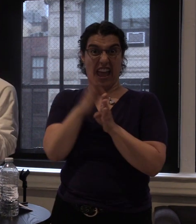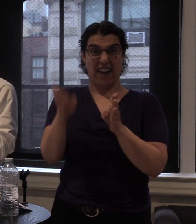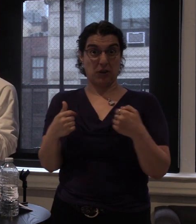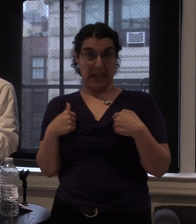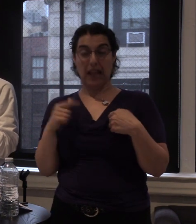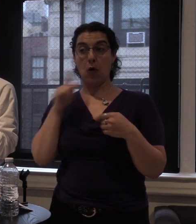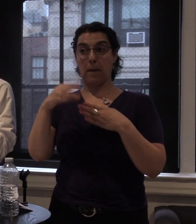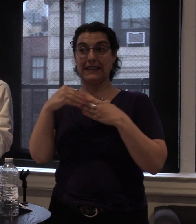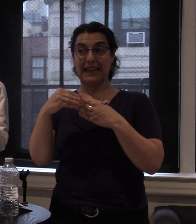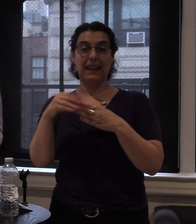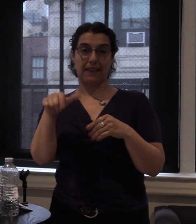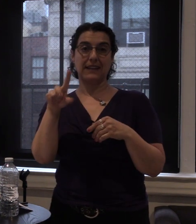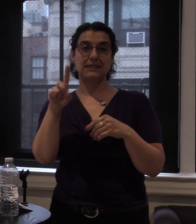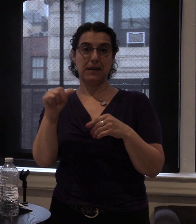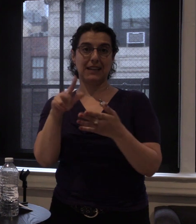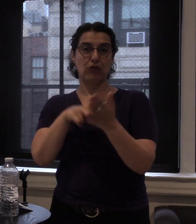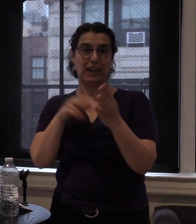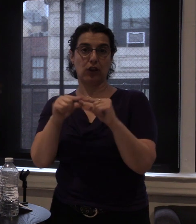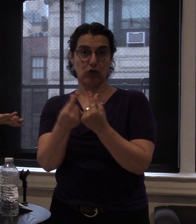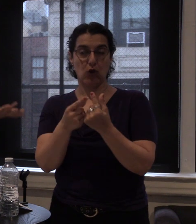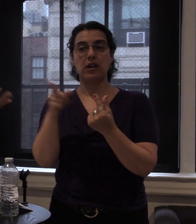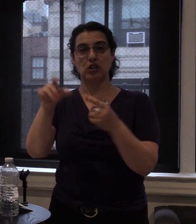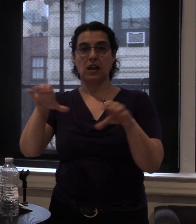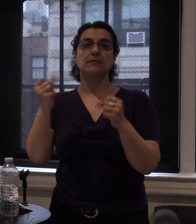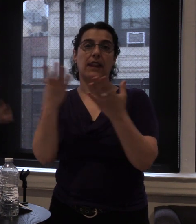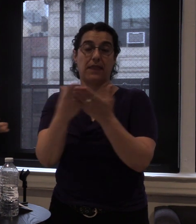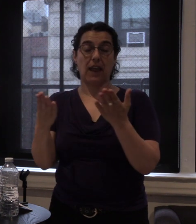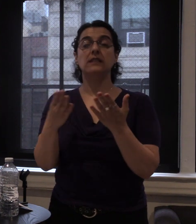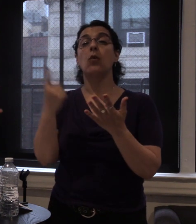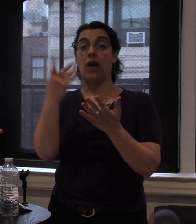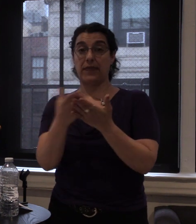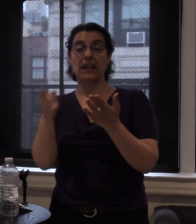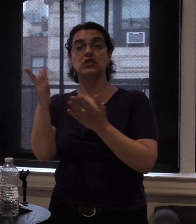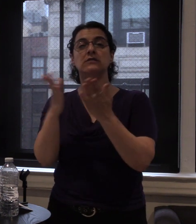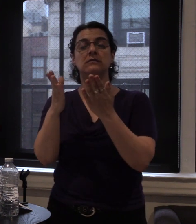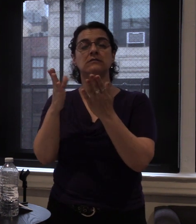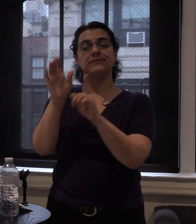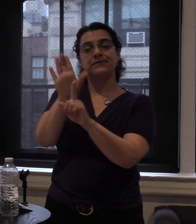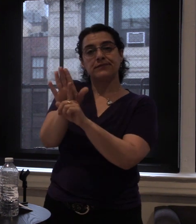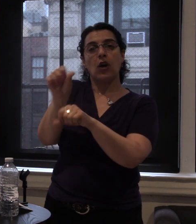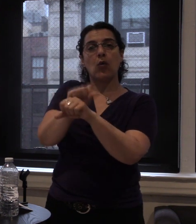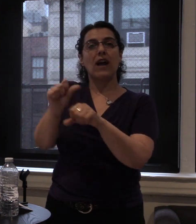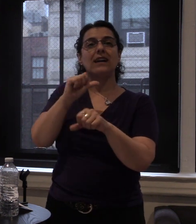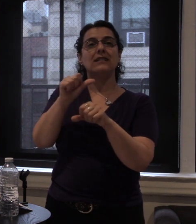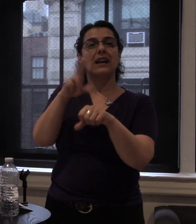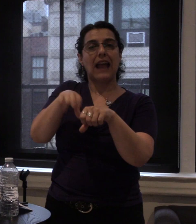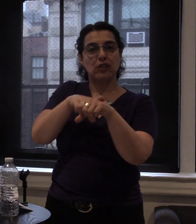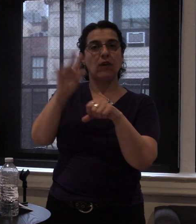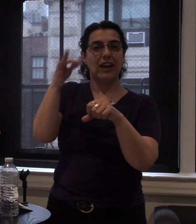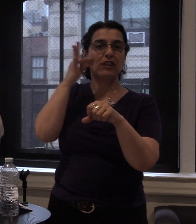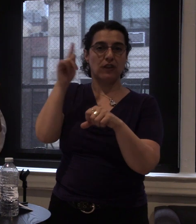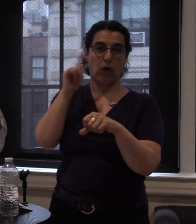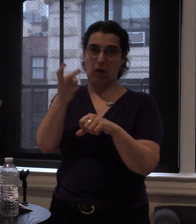she's gonna be leading the disability reading group. And she does a lot of things, but one of which was she serves at the National Federation for the